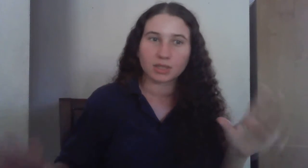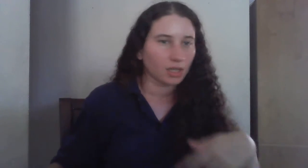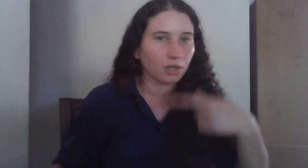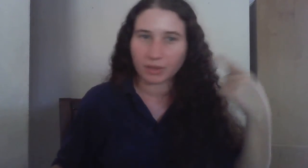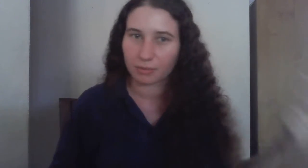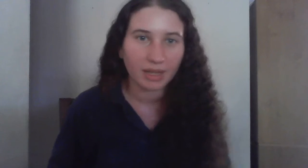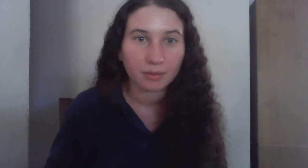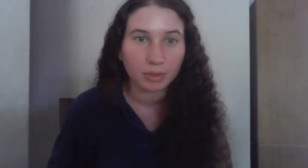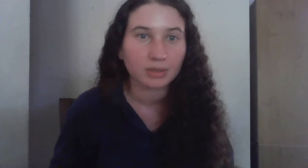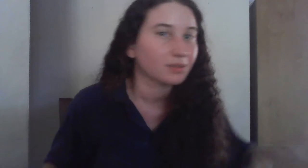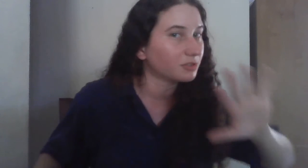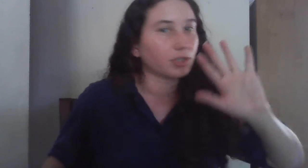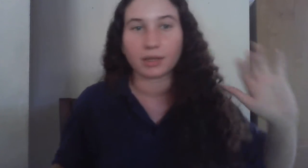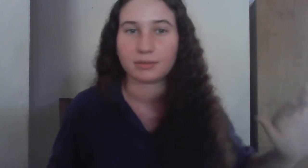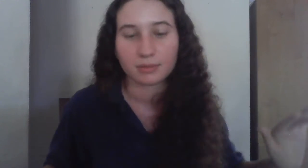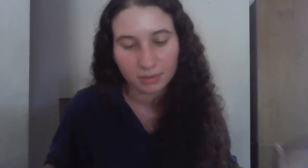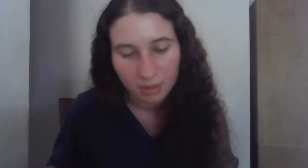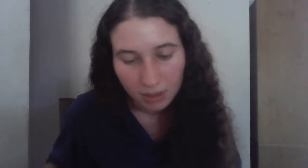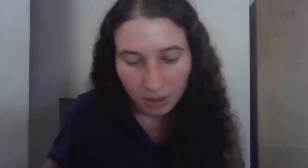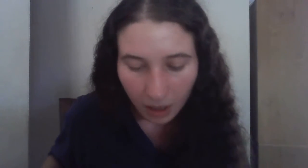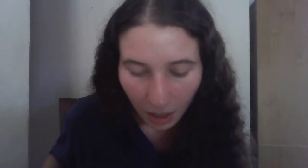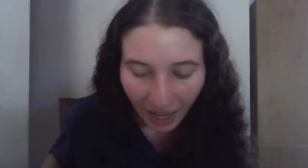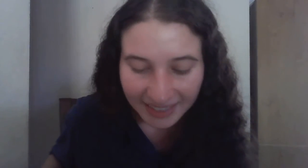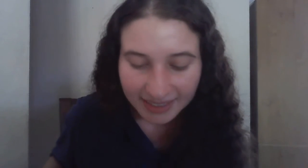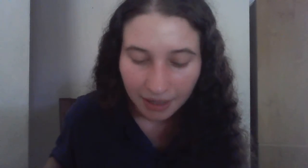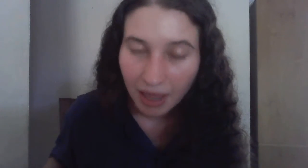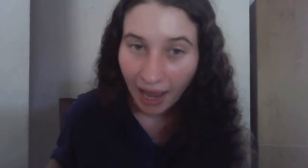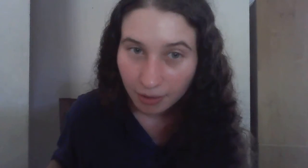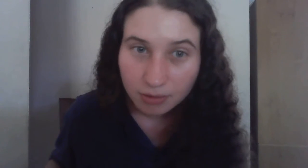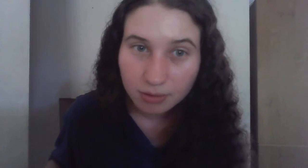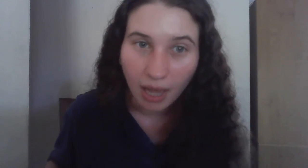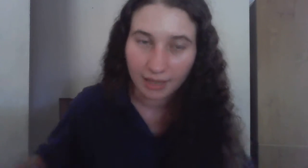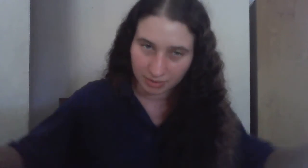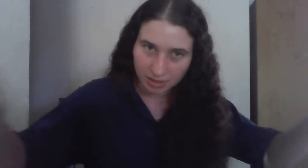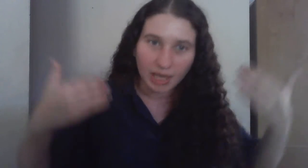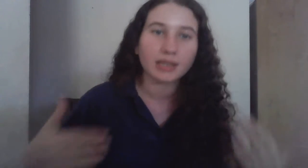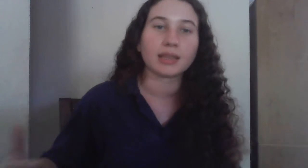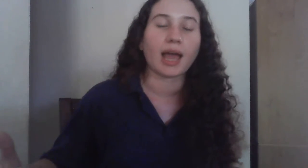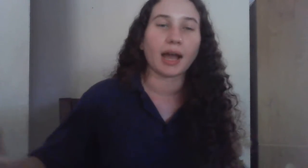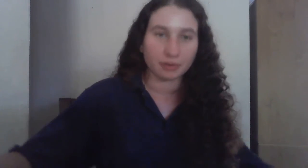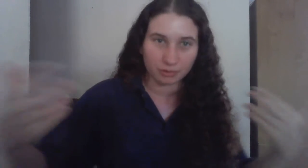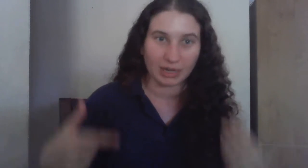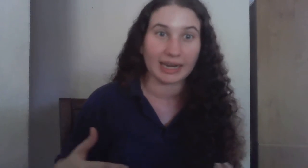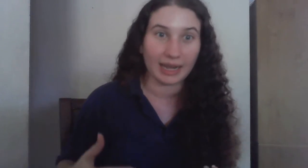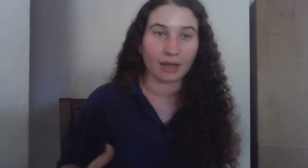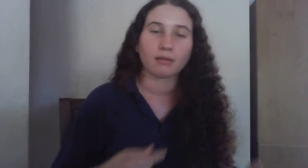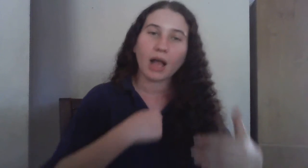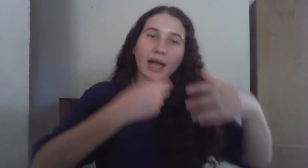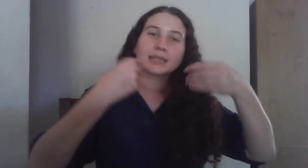he already read the book. Done. I sell house. I am selling the house right now.